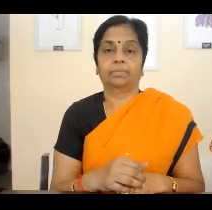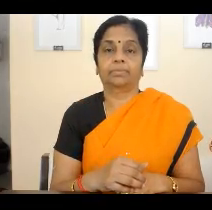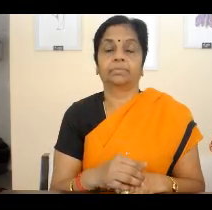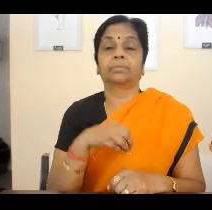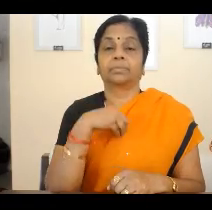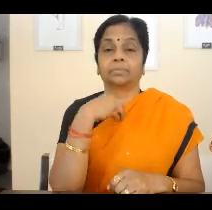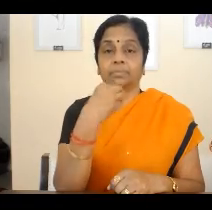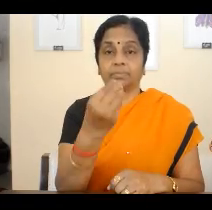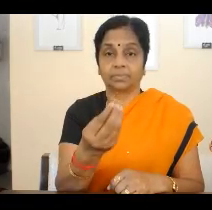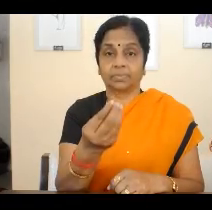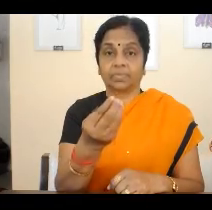Duties of the government.